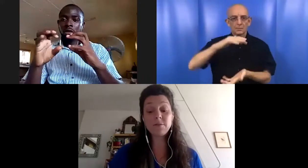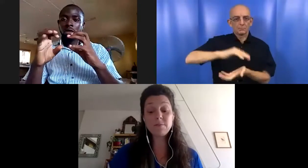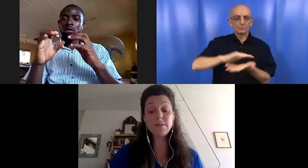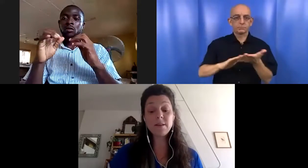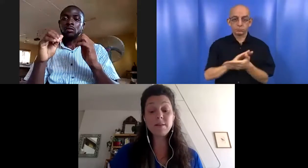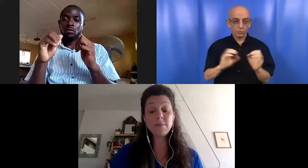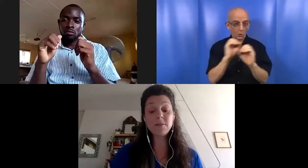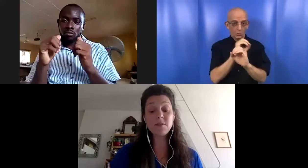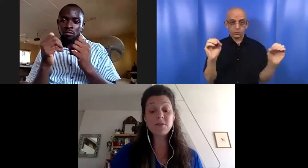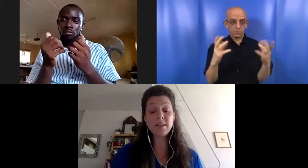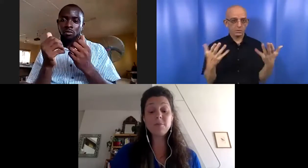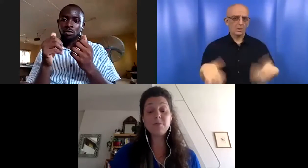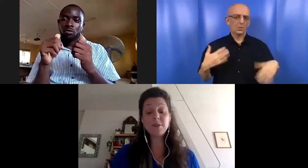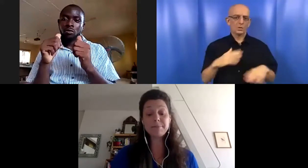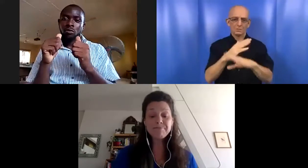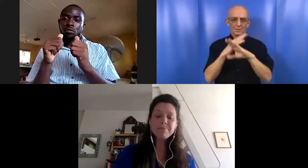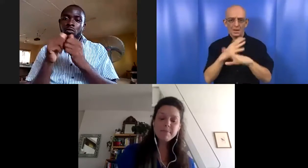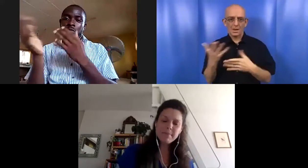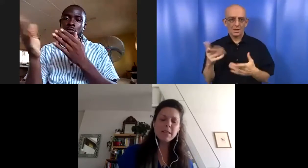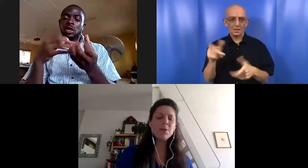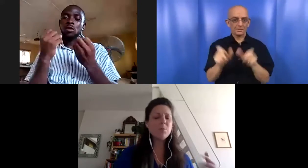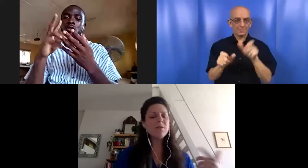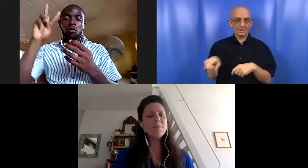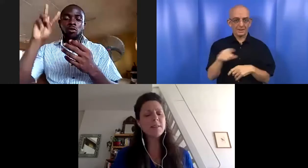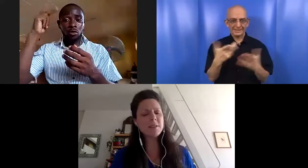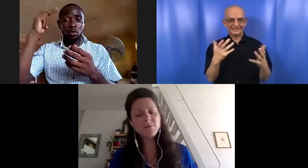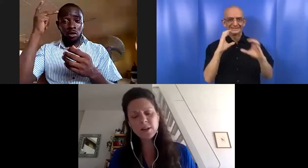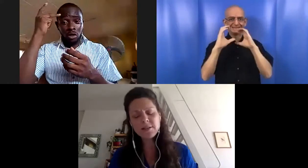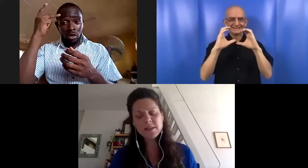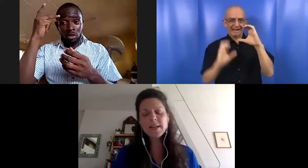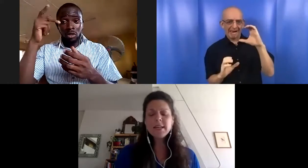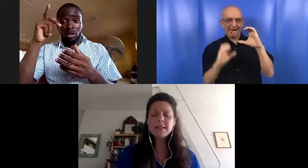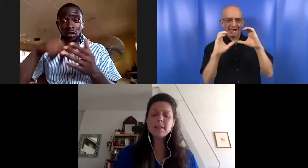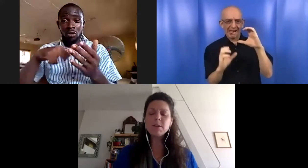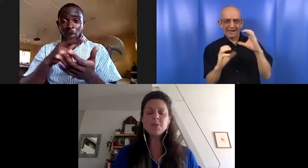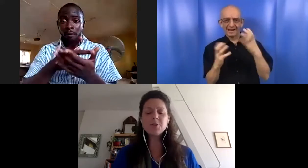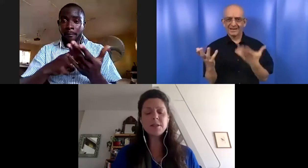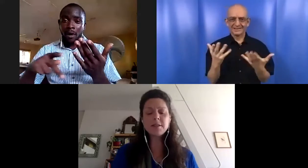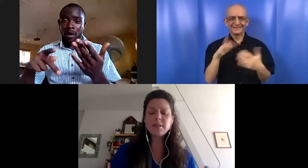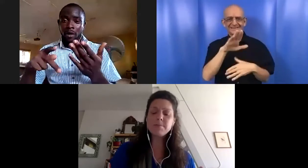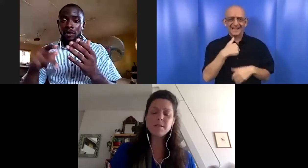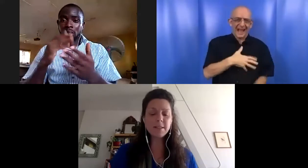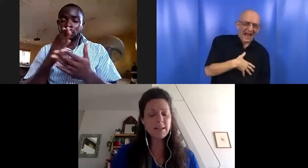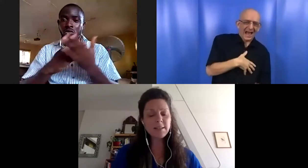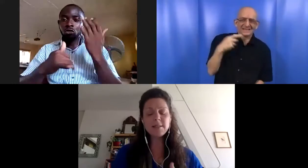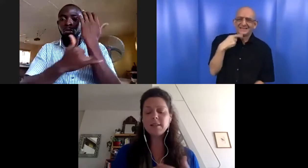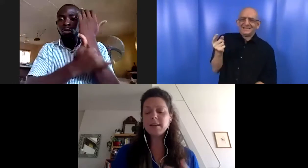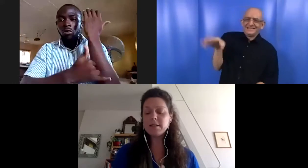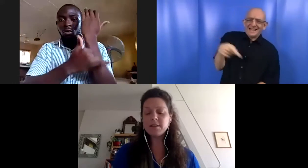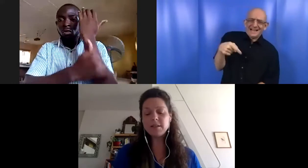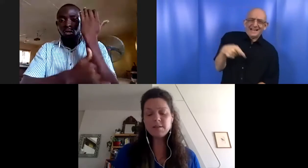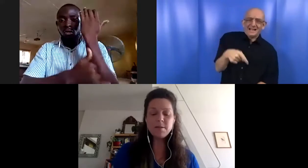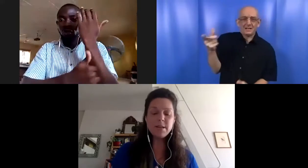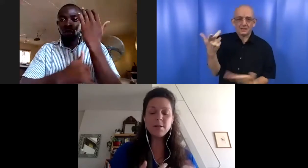of misunderstanding and fear. There was a positive trend in some countries, Pacific Islands